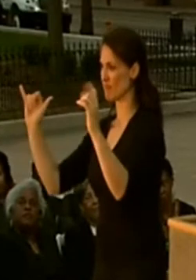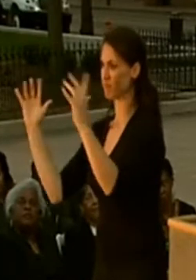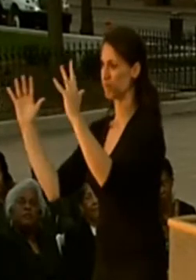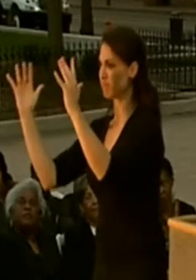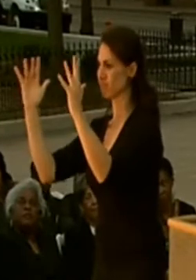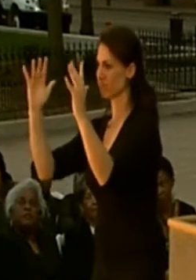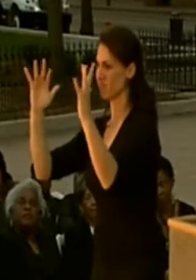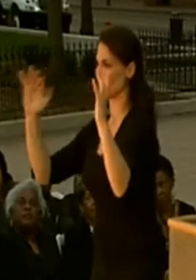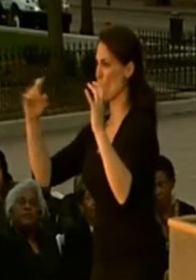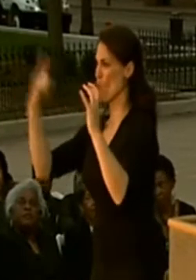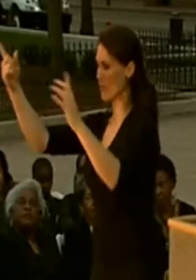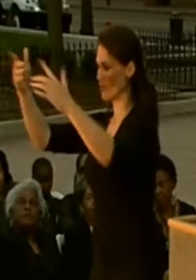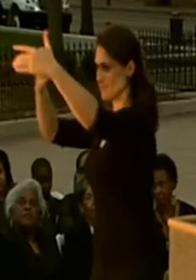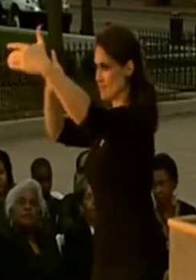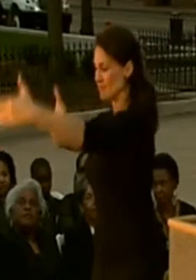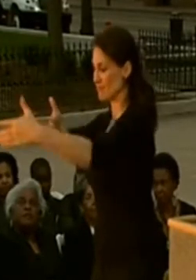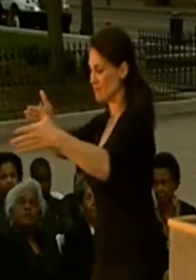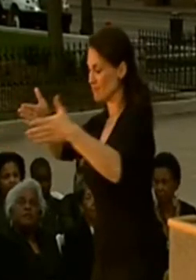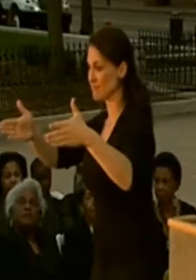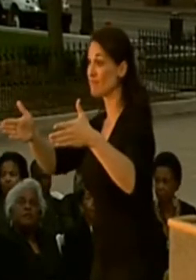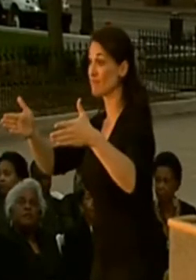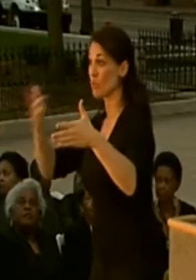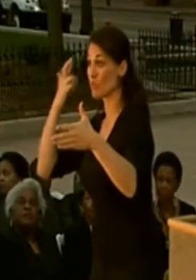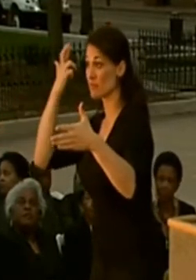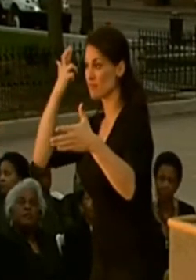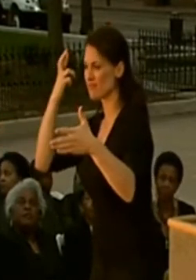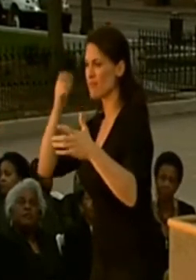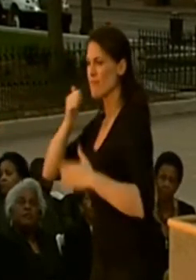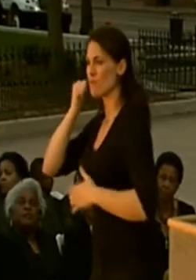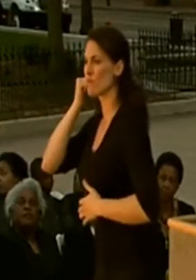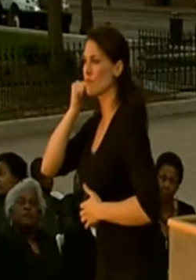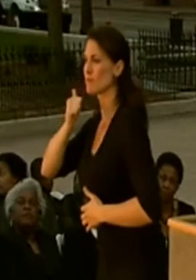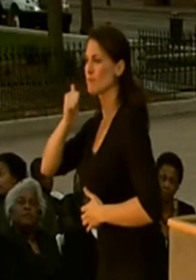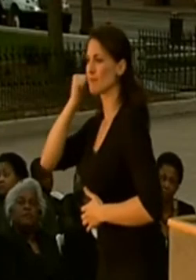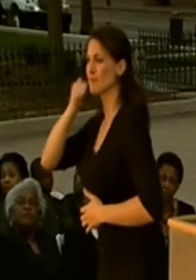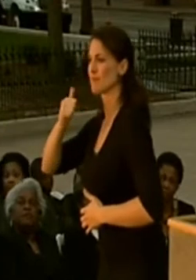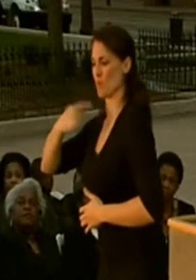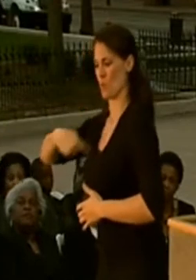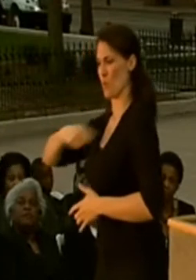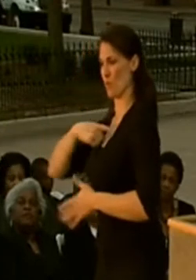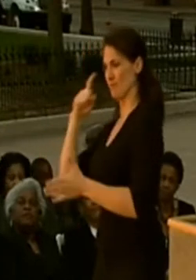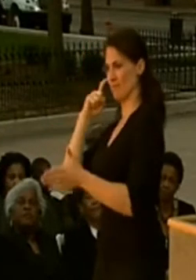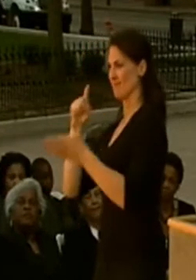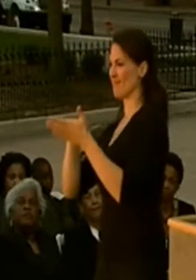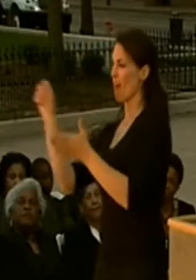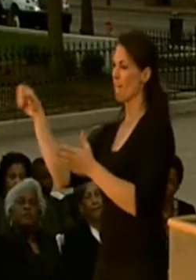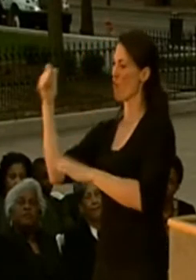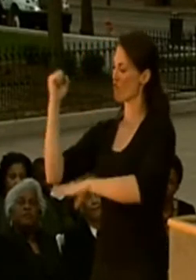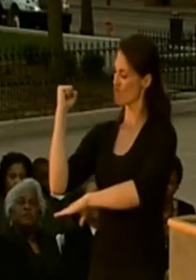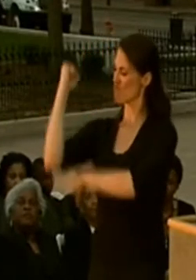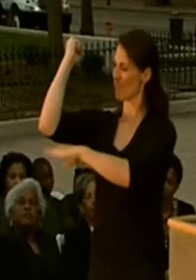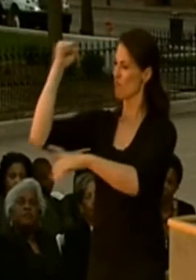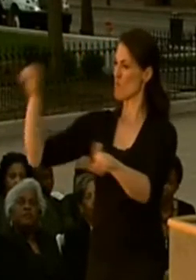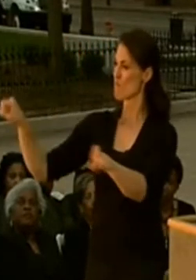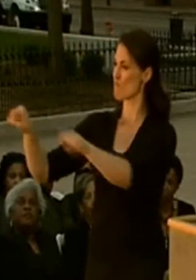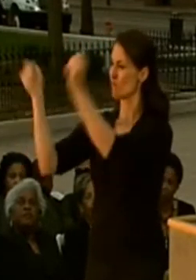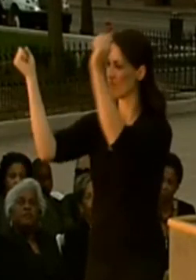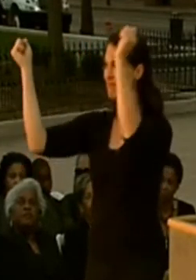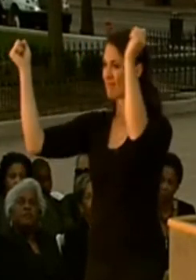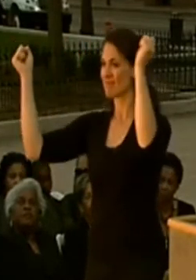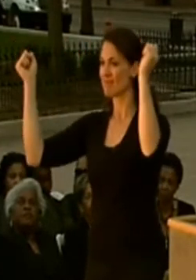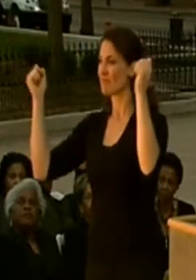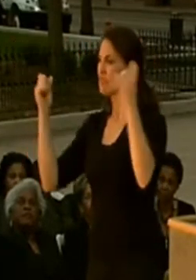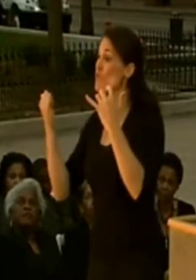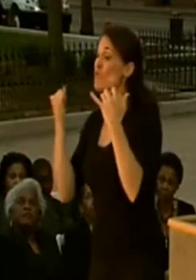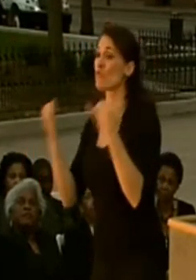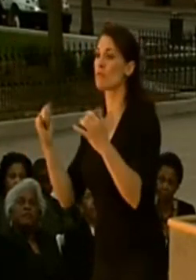venue. Each day, we have witnessed another record being broken. The current number